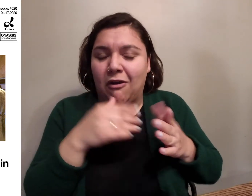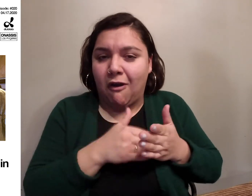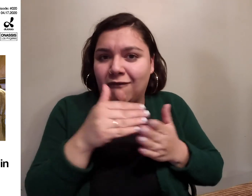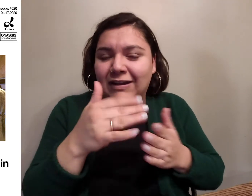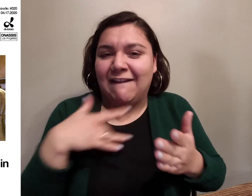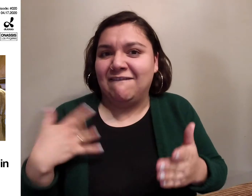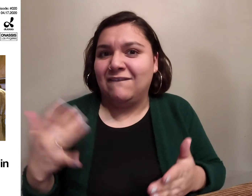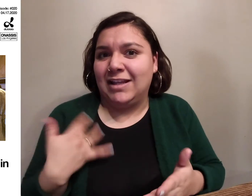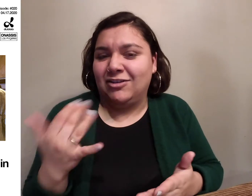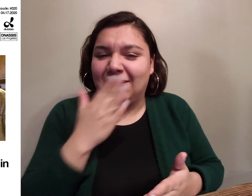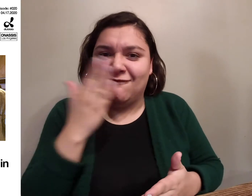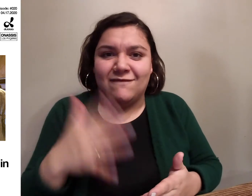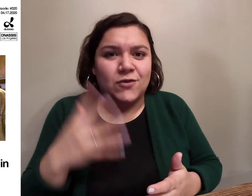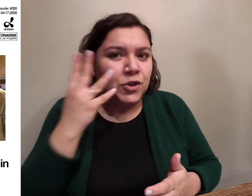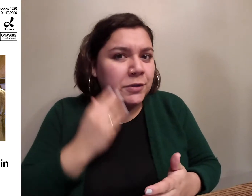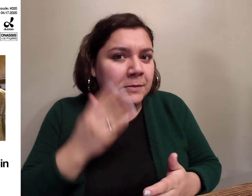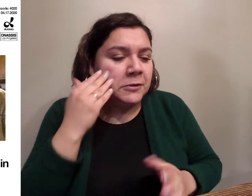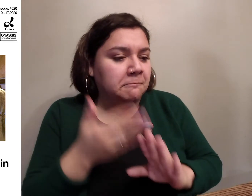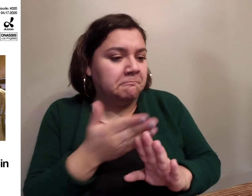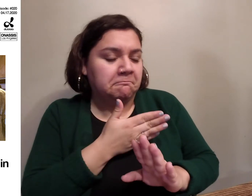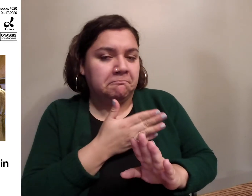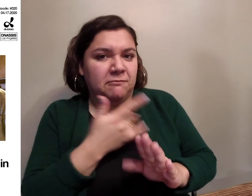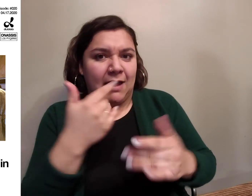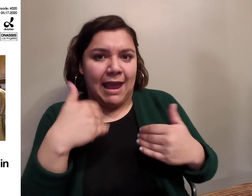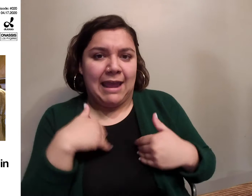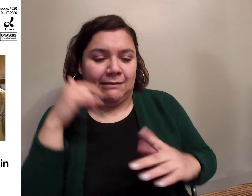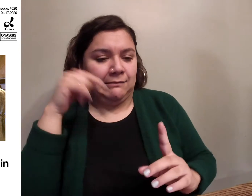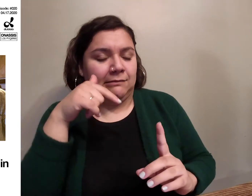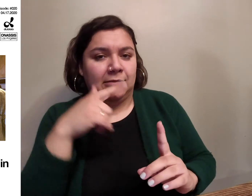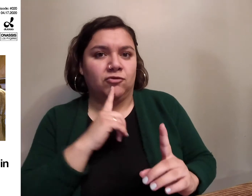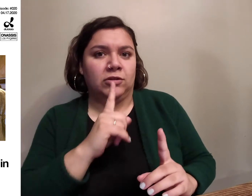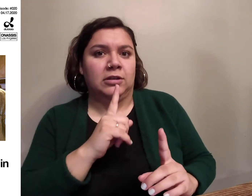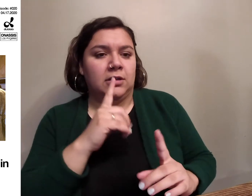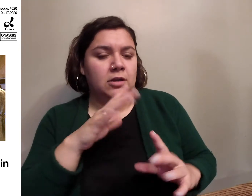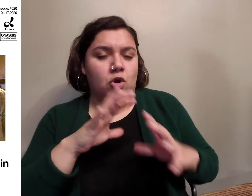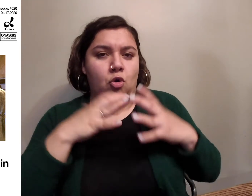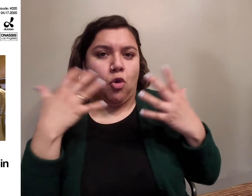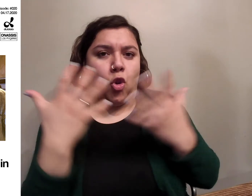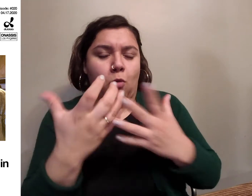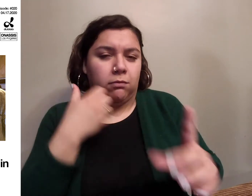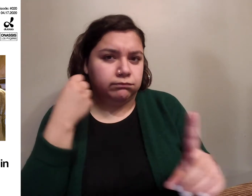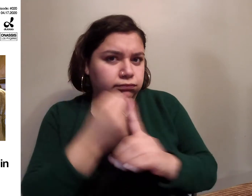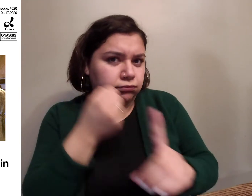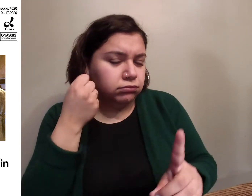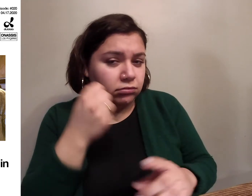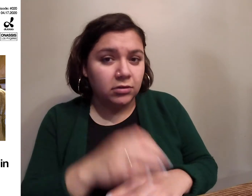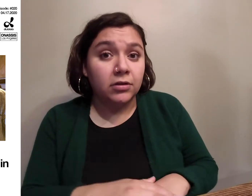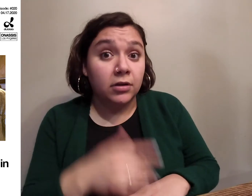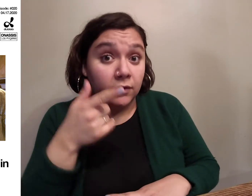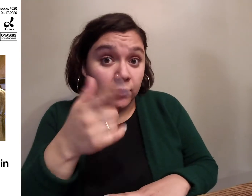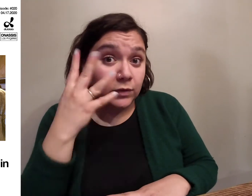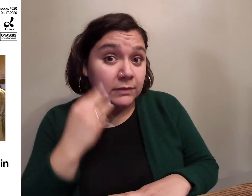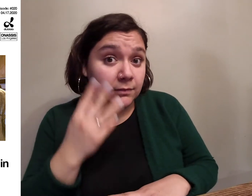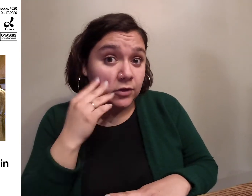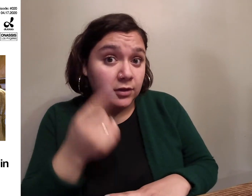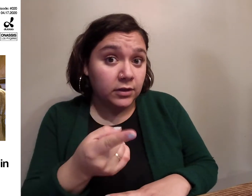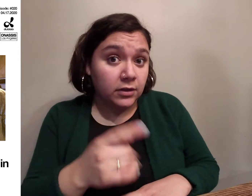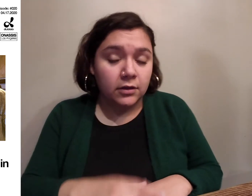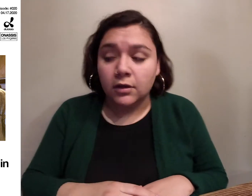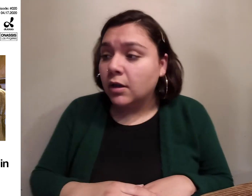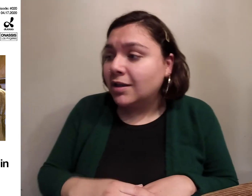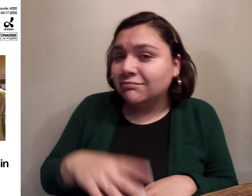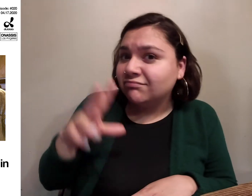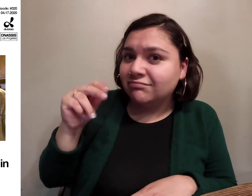something that has had such a global impact. Have you? No, and it's